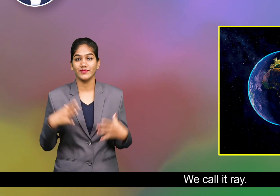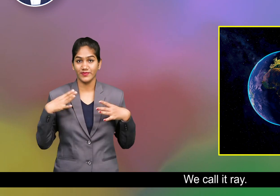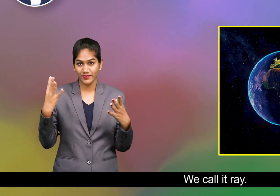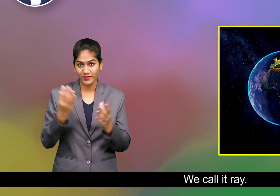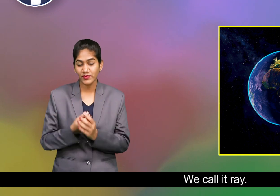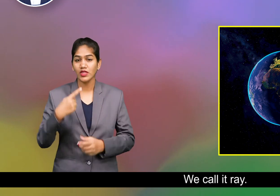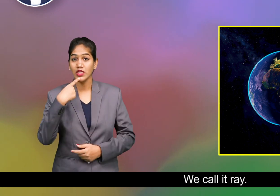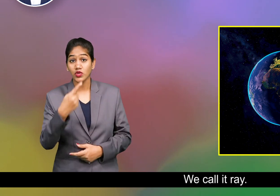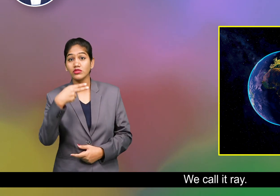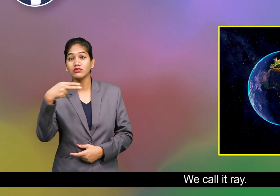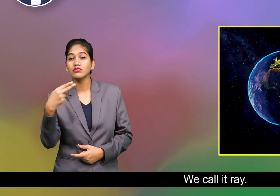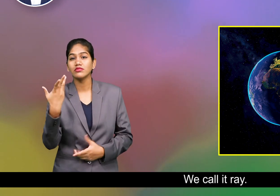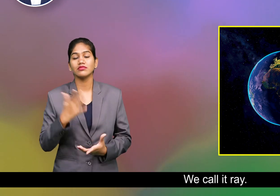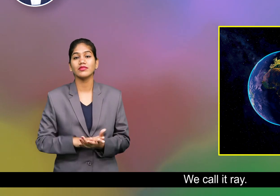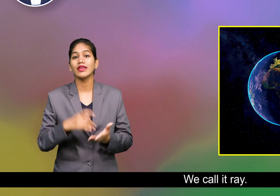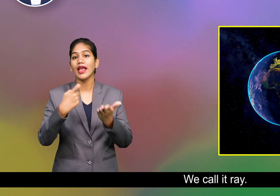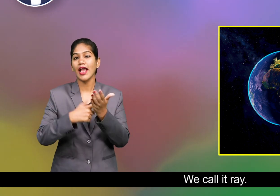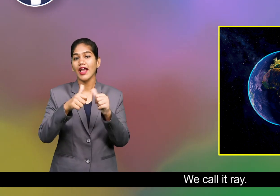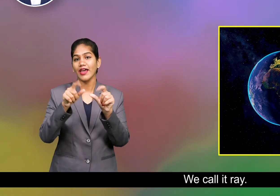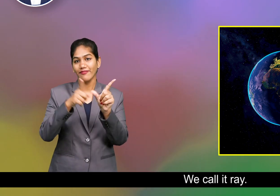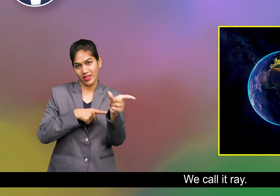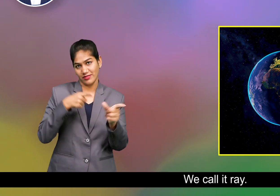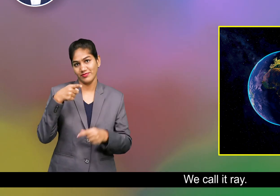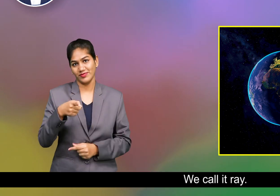We call it ray.